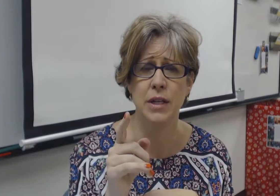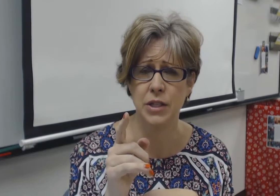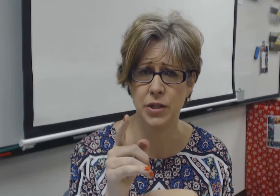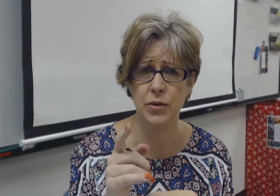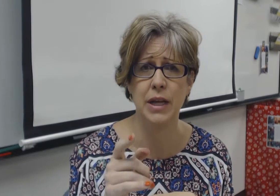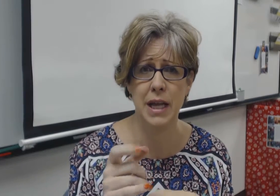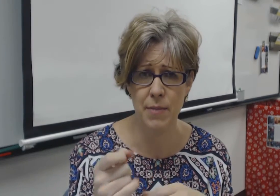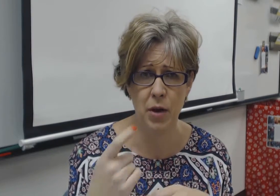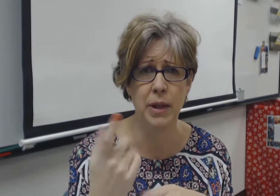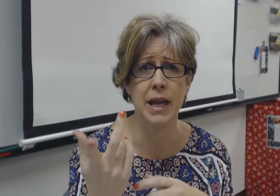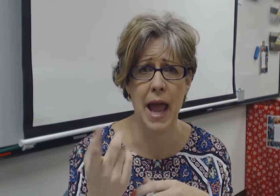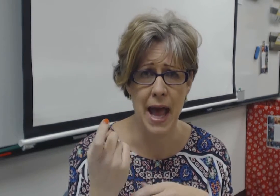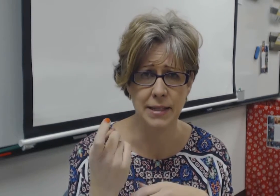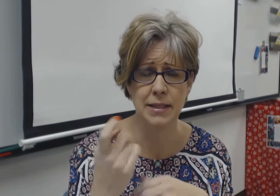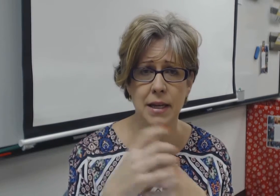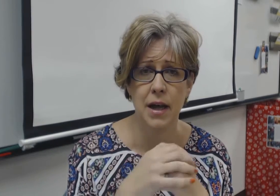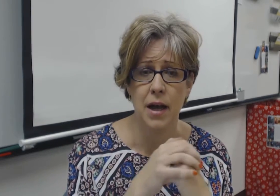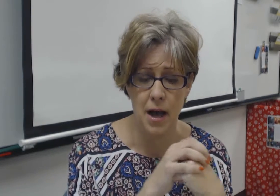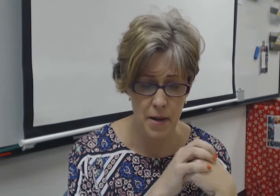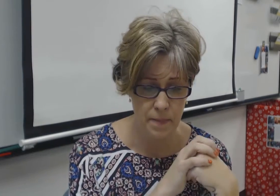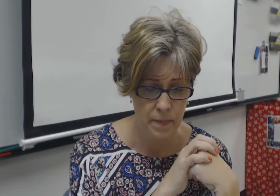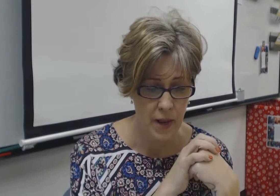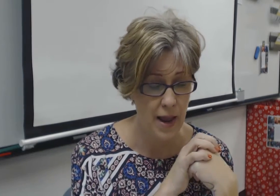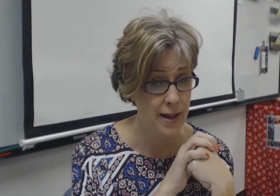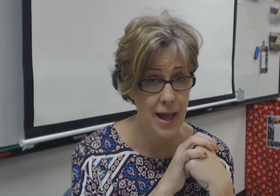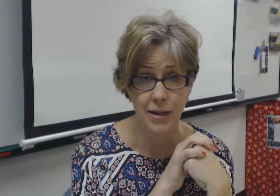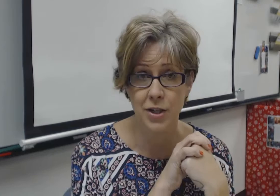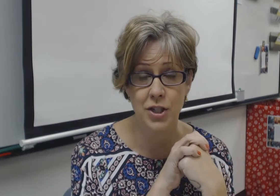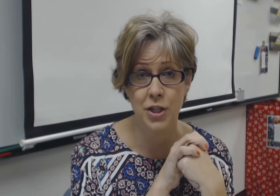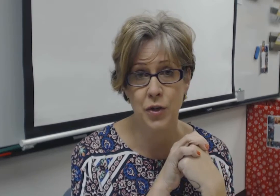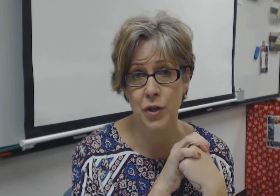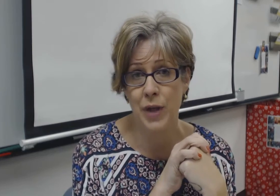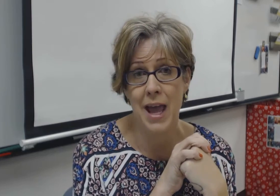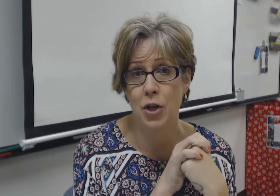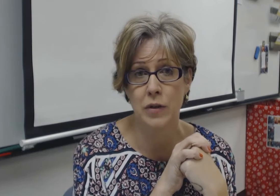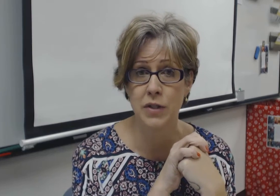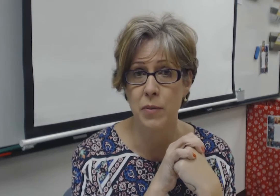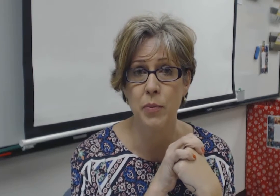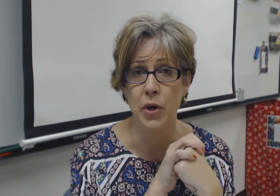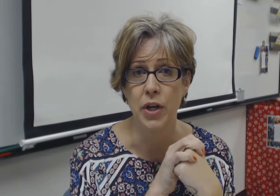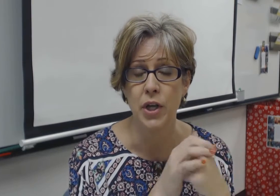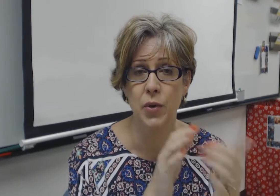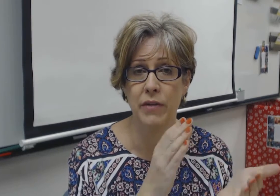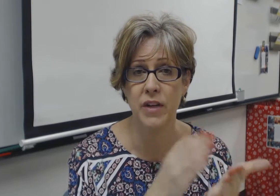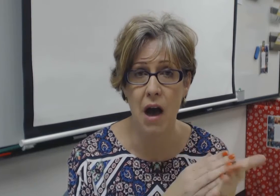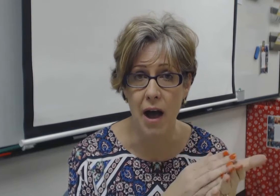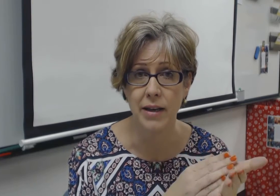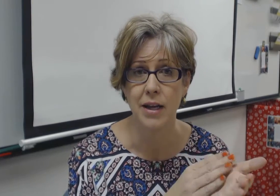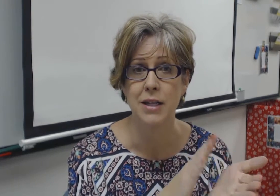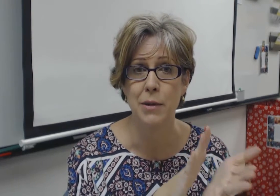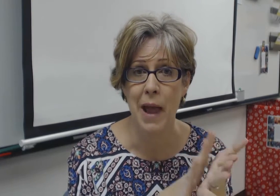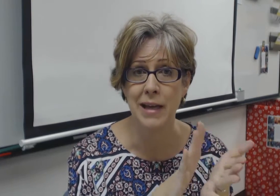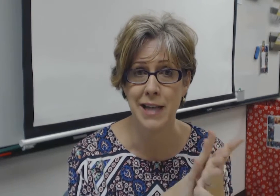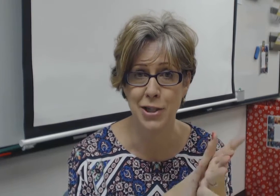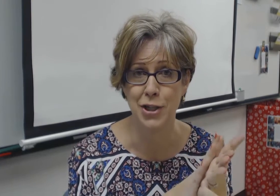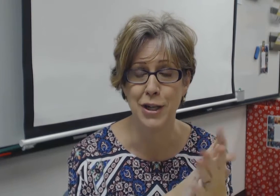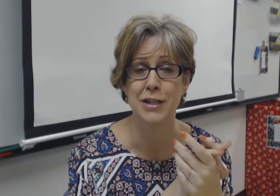need to email me and ask. And again, you can't learn this from a book. You have got to pay attention to